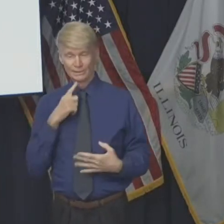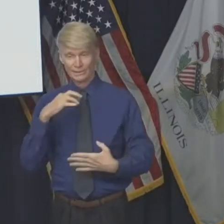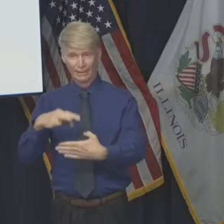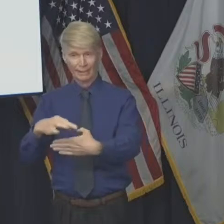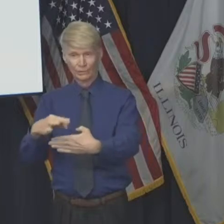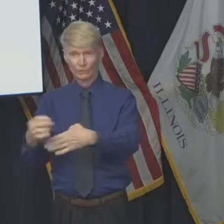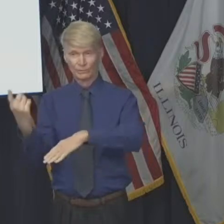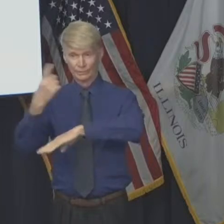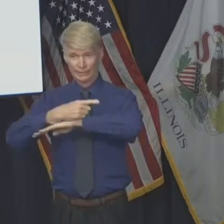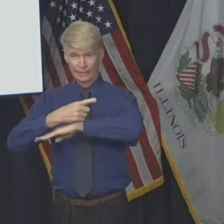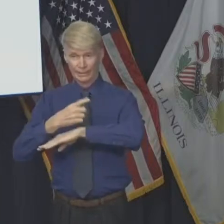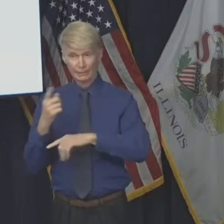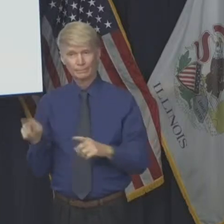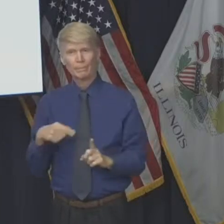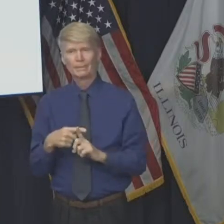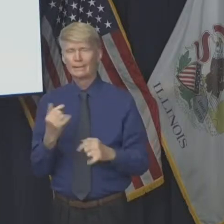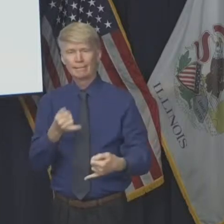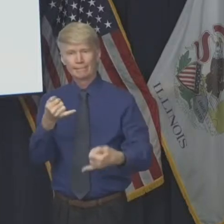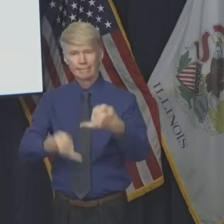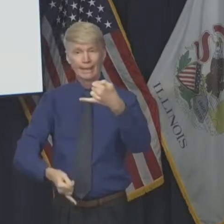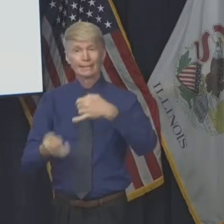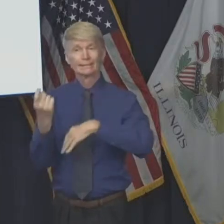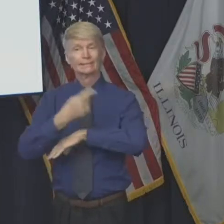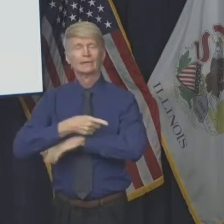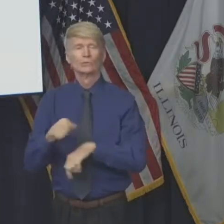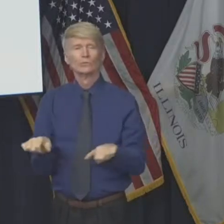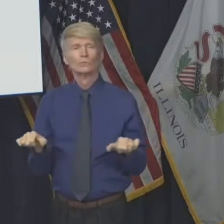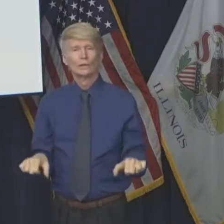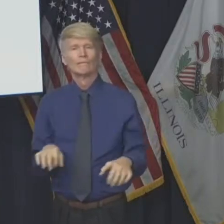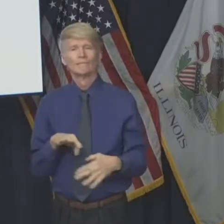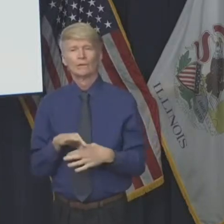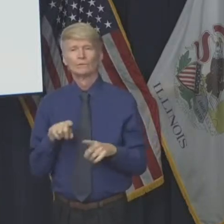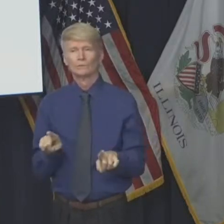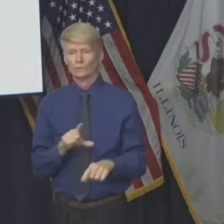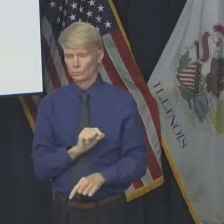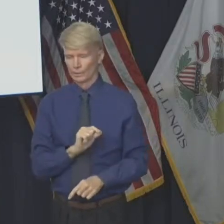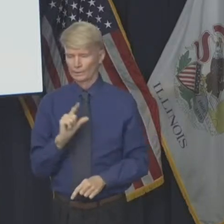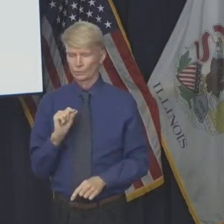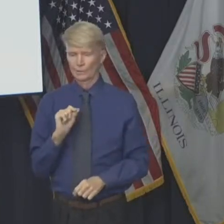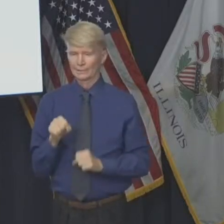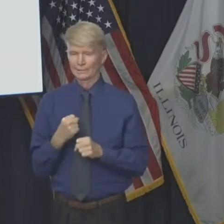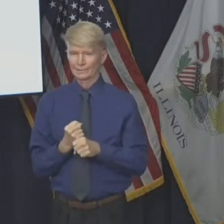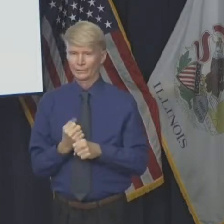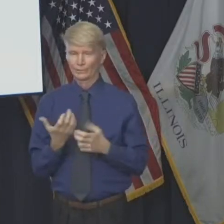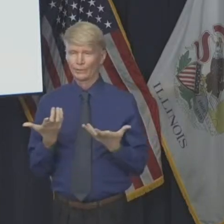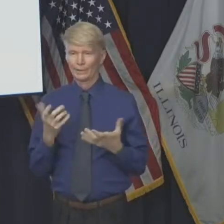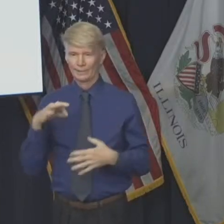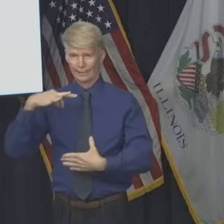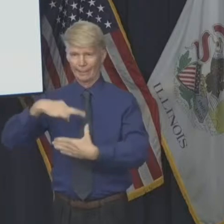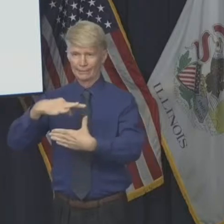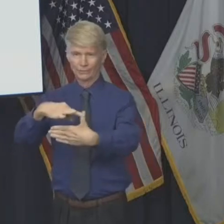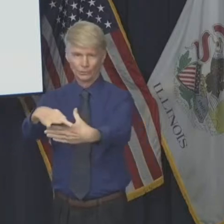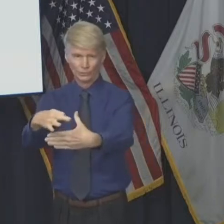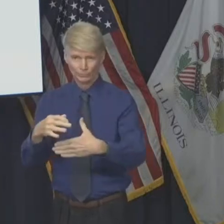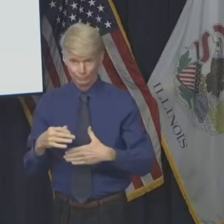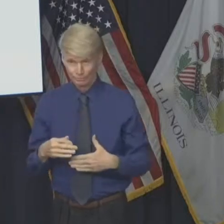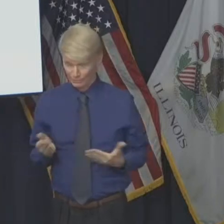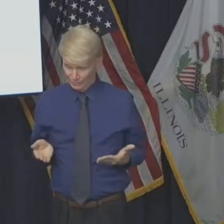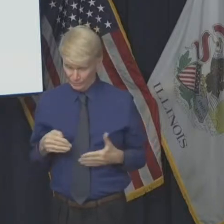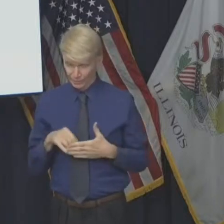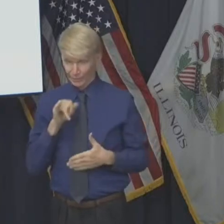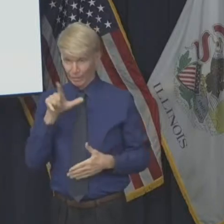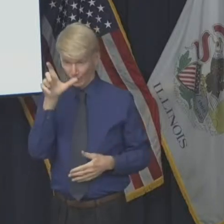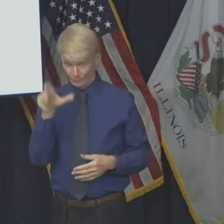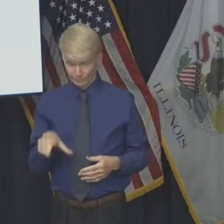the last day to vote in the 2020 elections. Here in Illinois, we made this